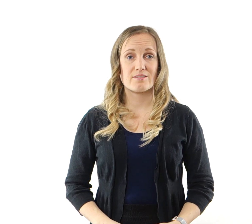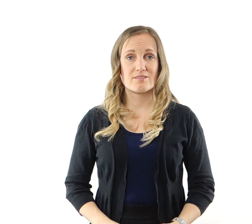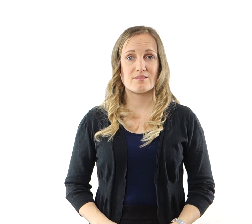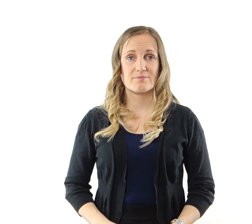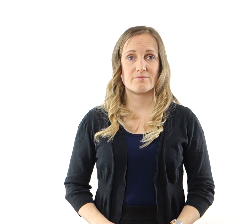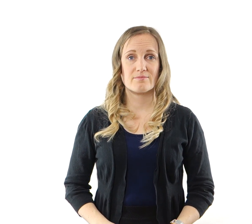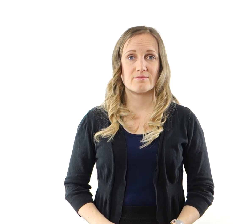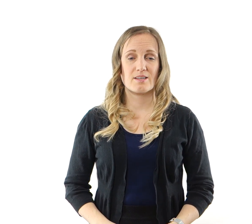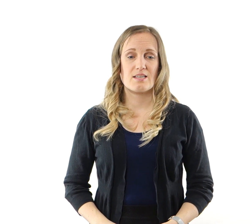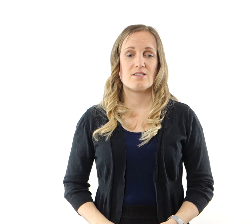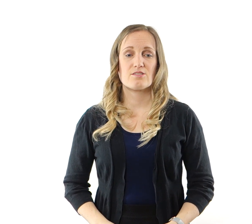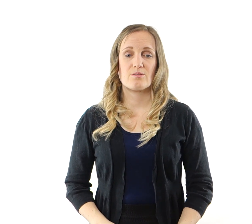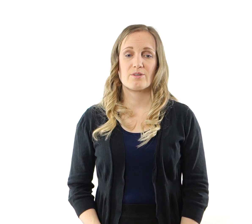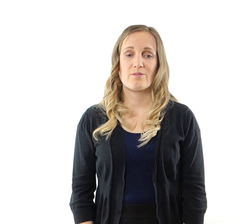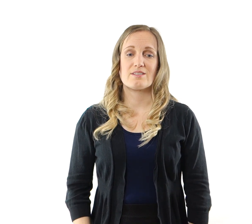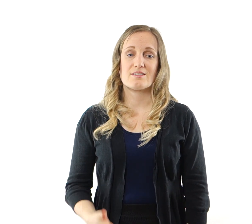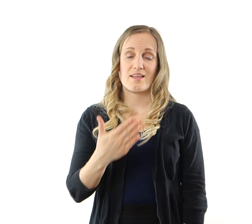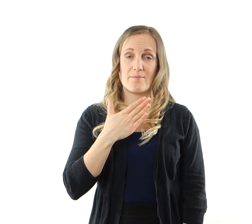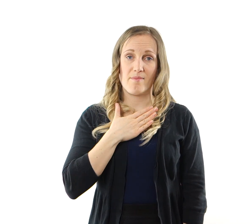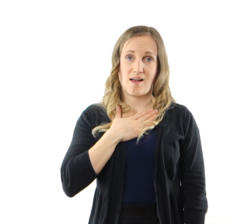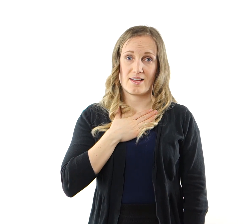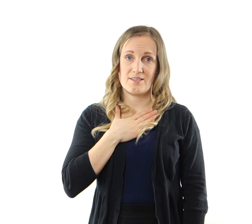notice. So we're going to say my